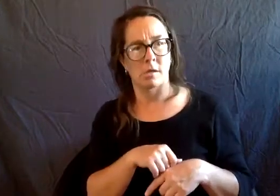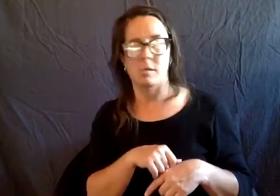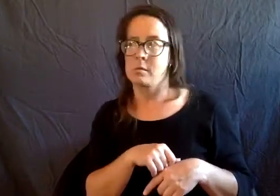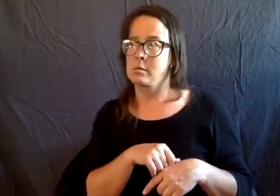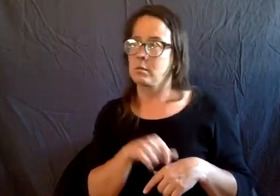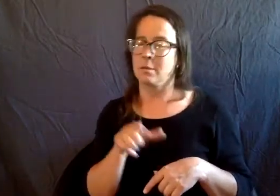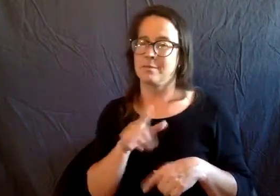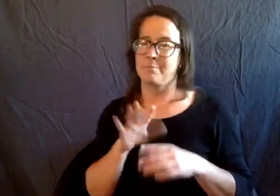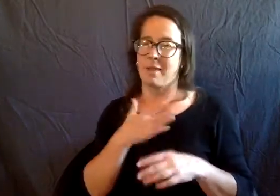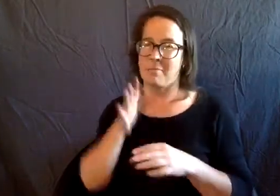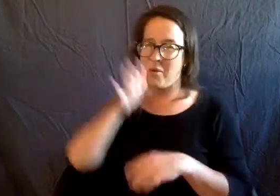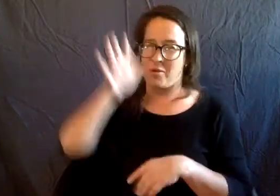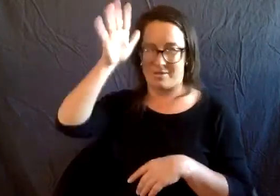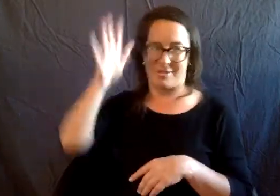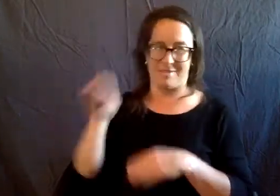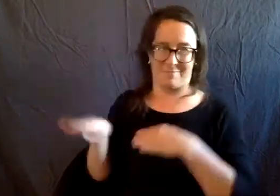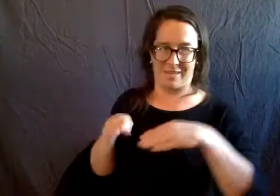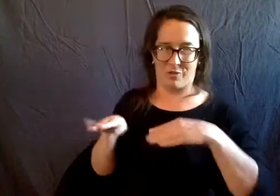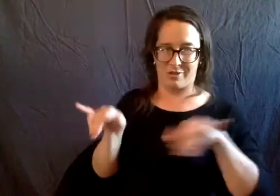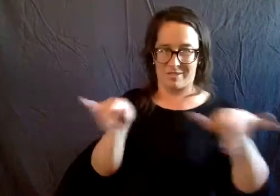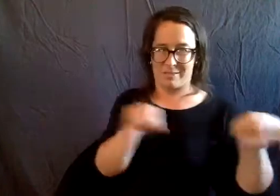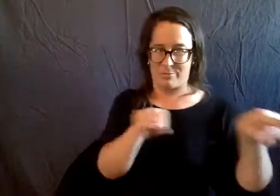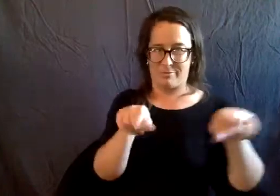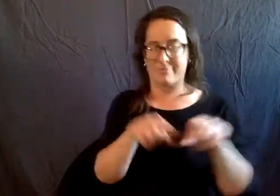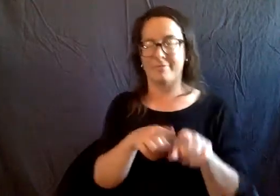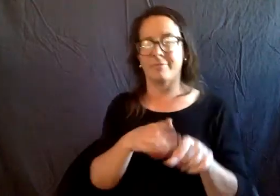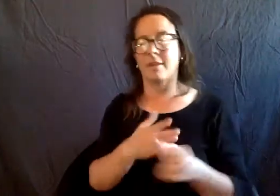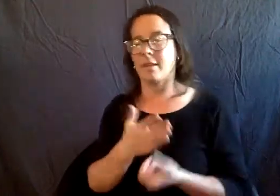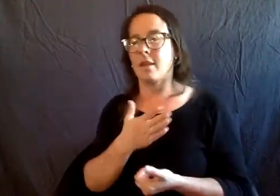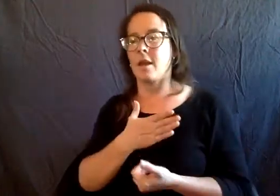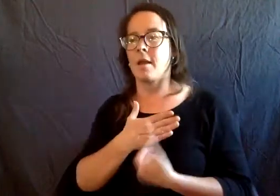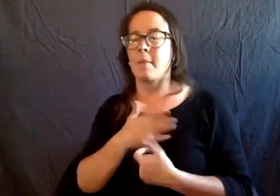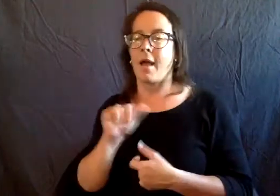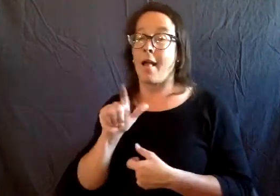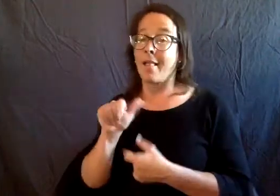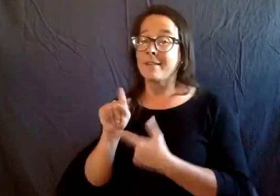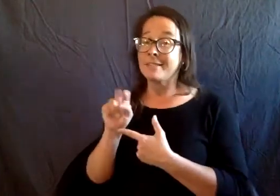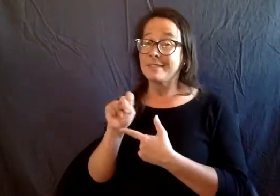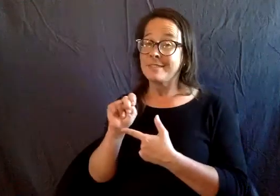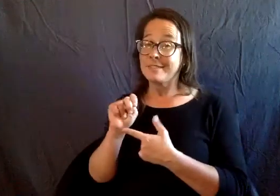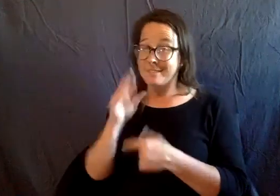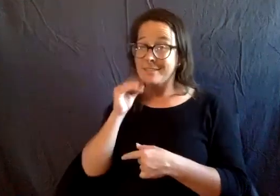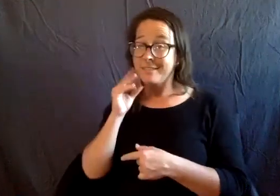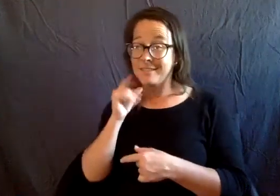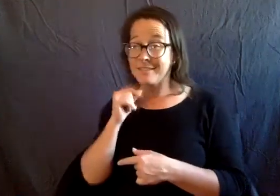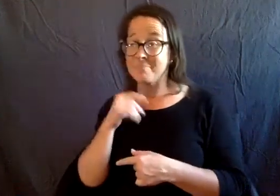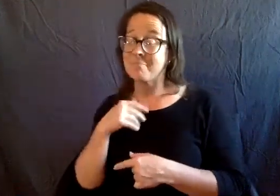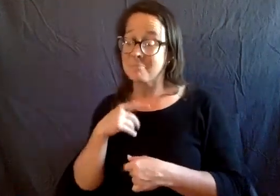Alateen and my early Al-Anon years really formed me as an adult, as I believe it now.